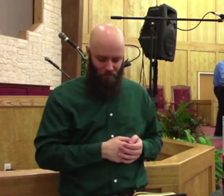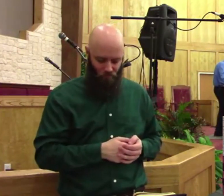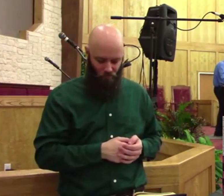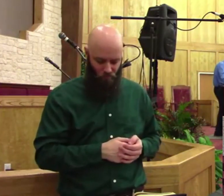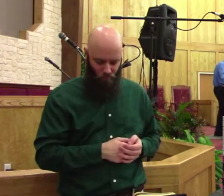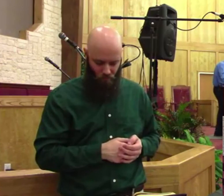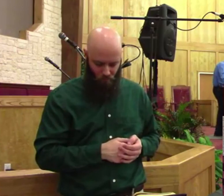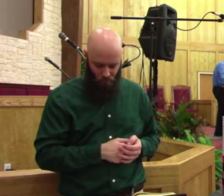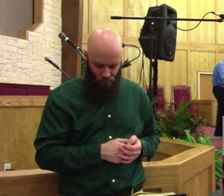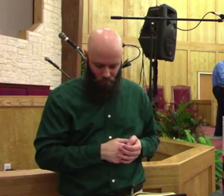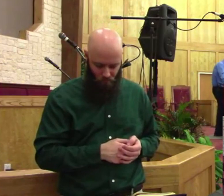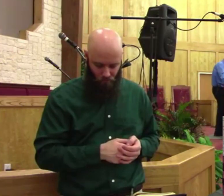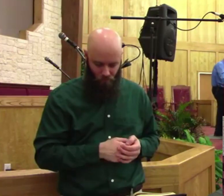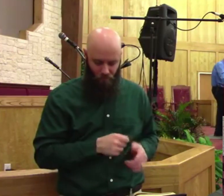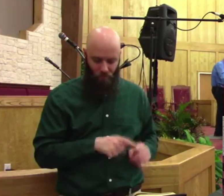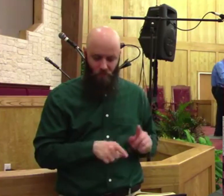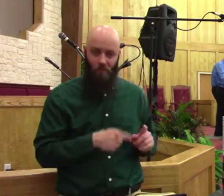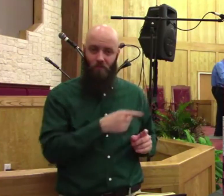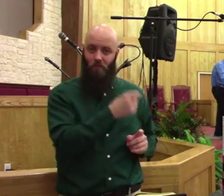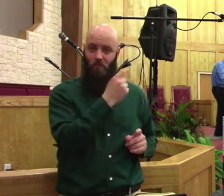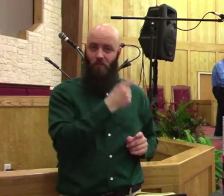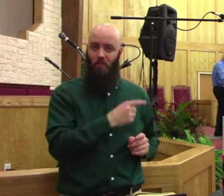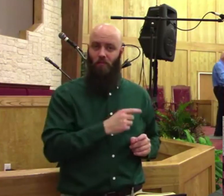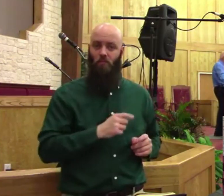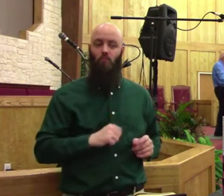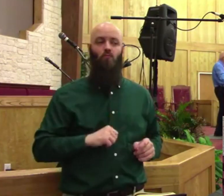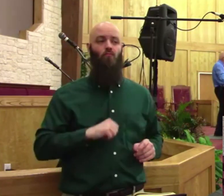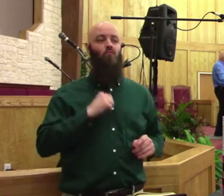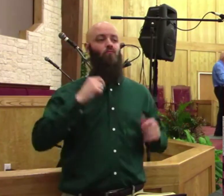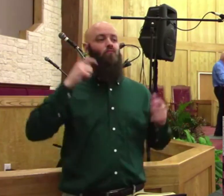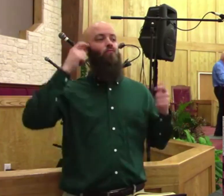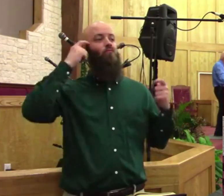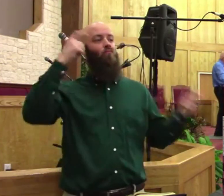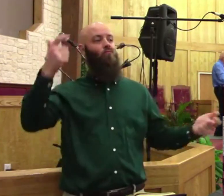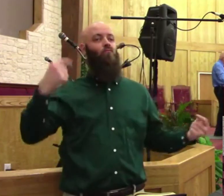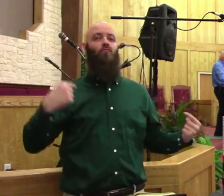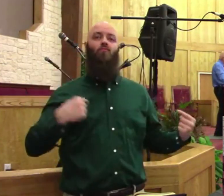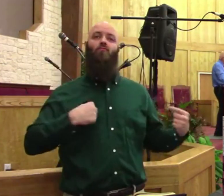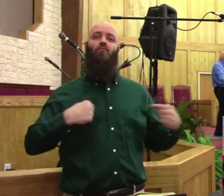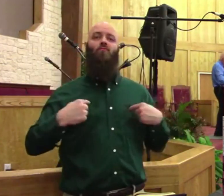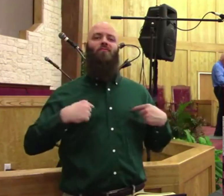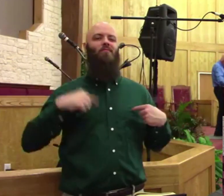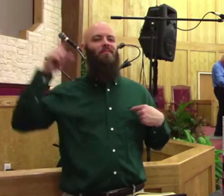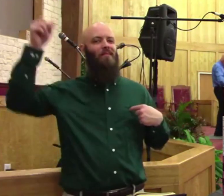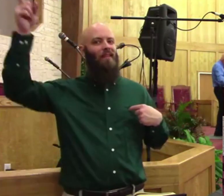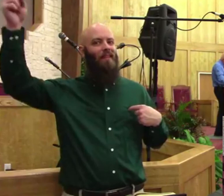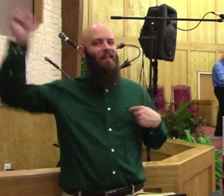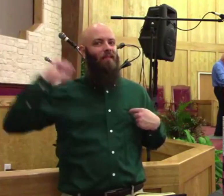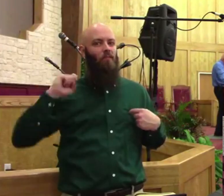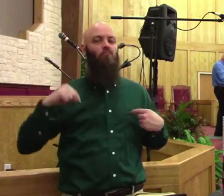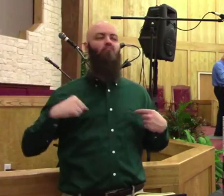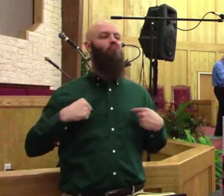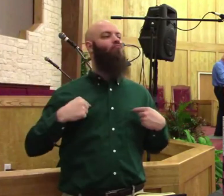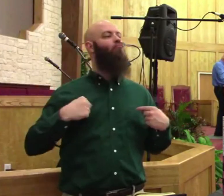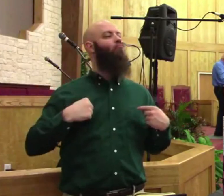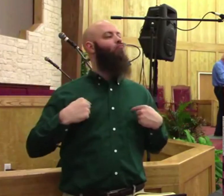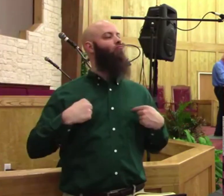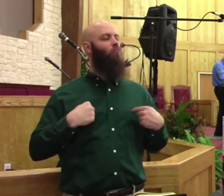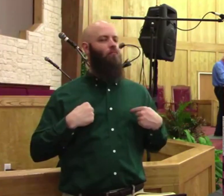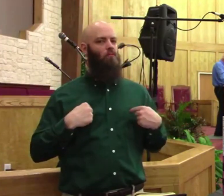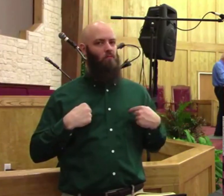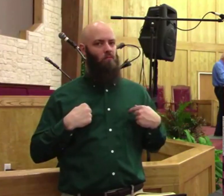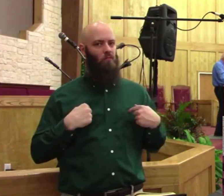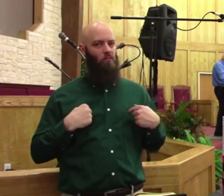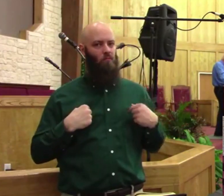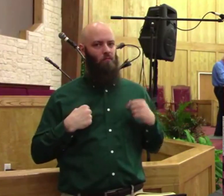he lifted up himself. His pride and arrogance were brought down by God, and he lost